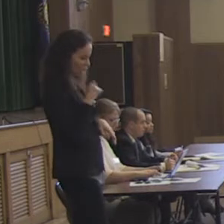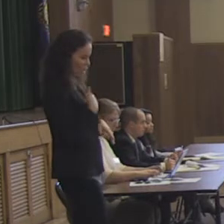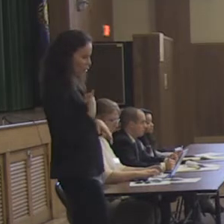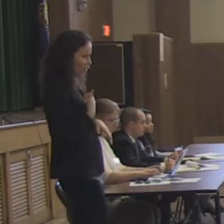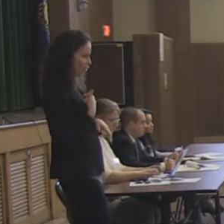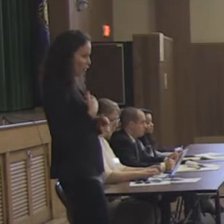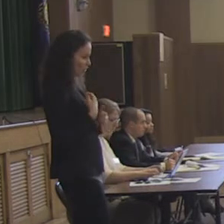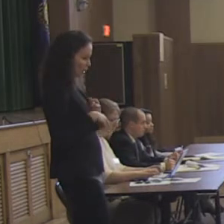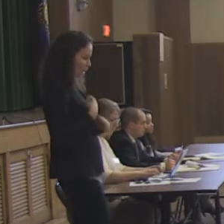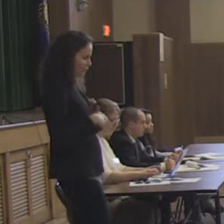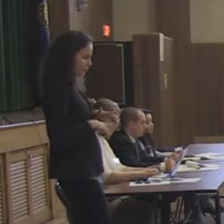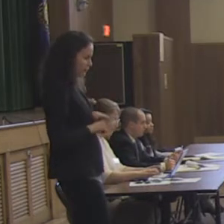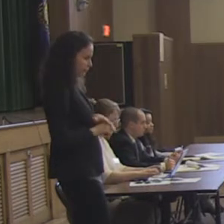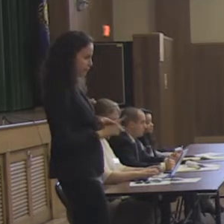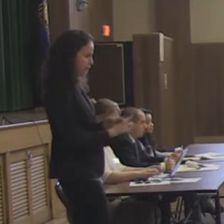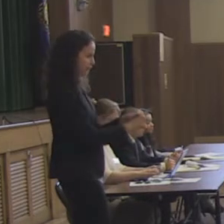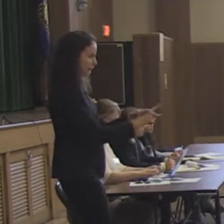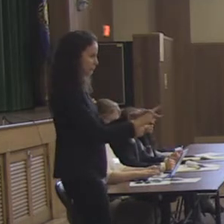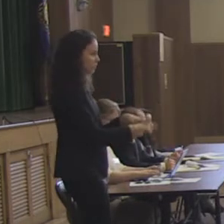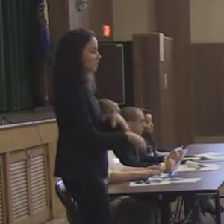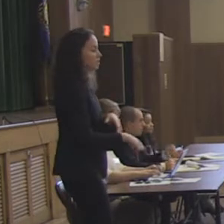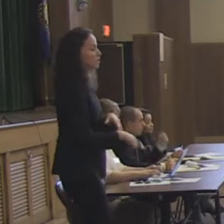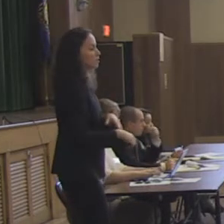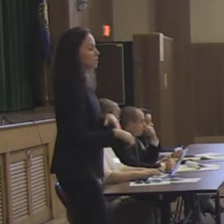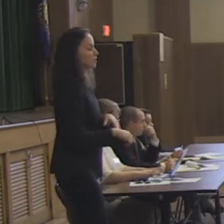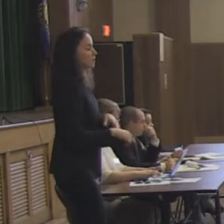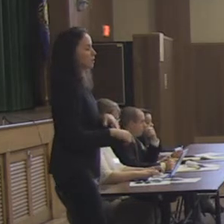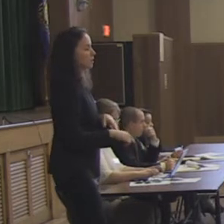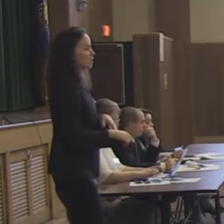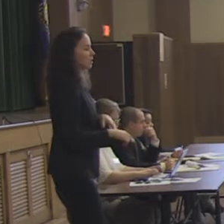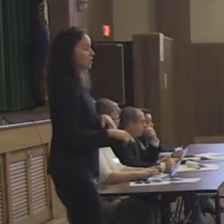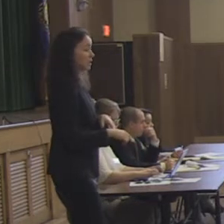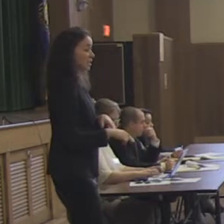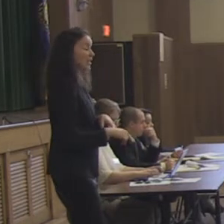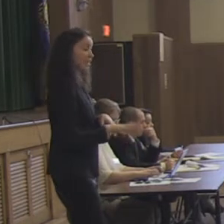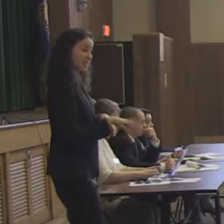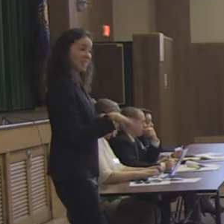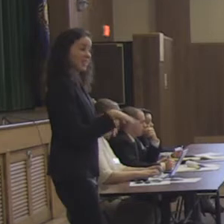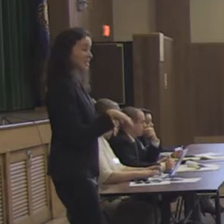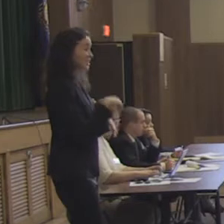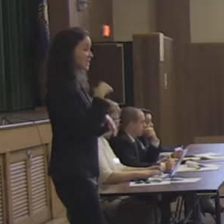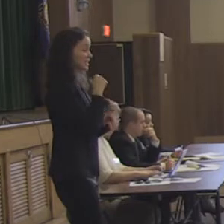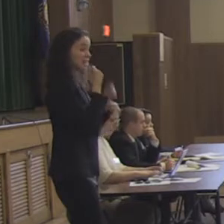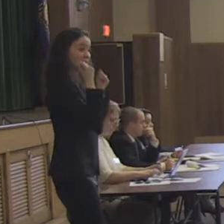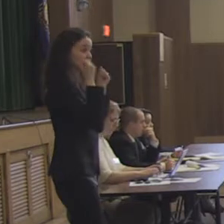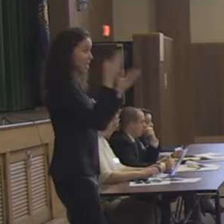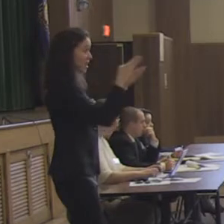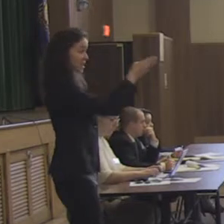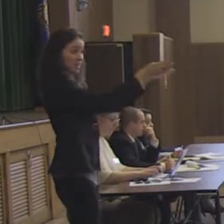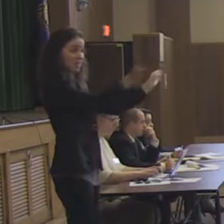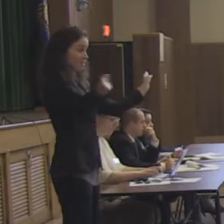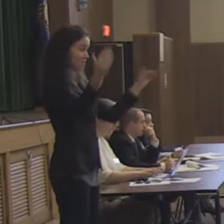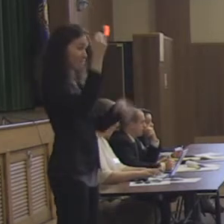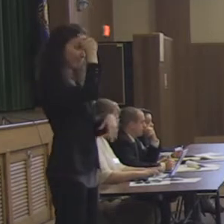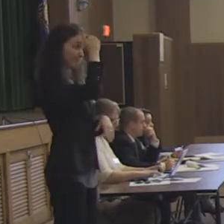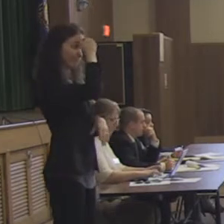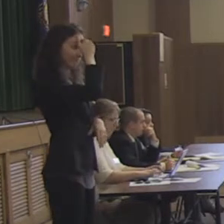addiction and being an addict. There's it's a real specialized area, and we need to make sure